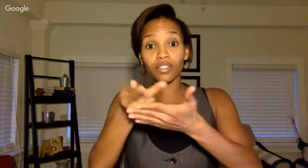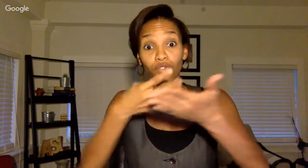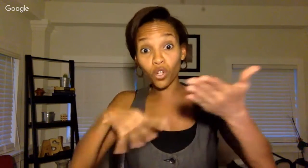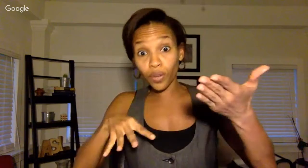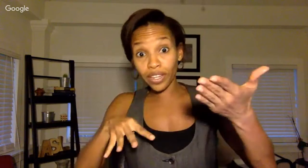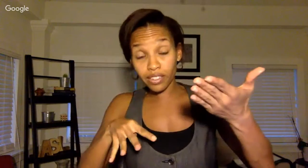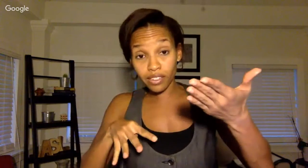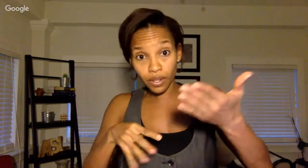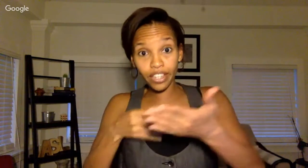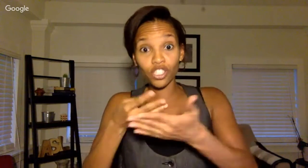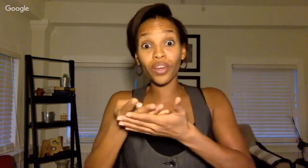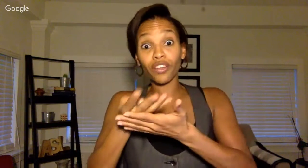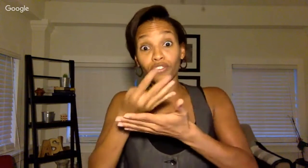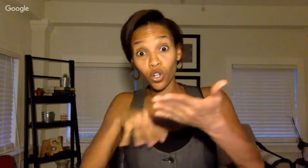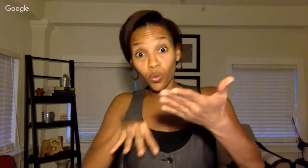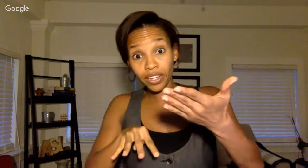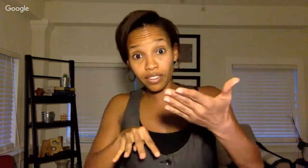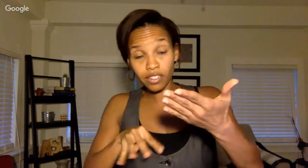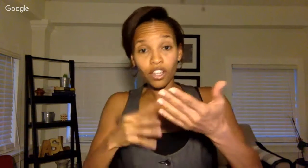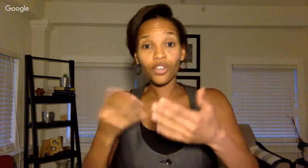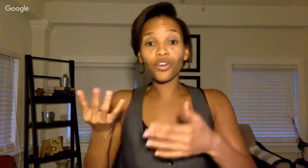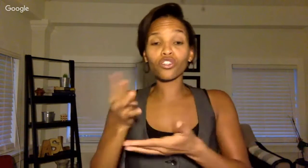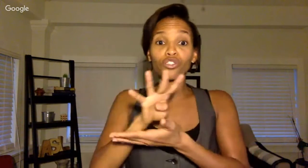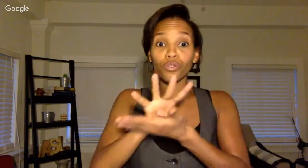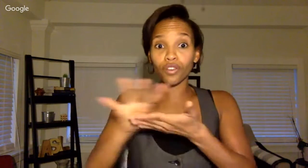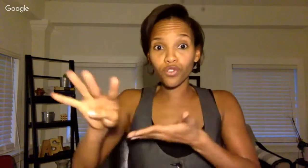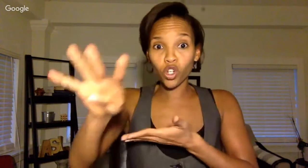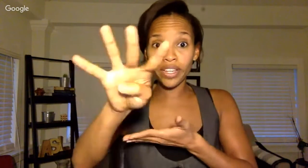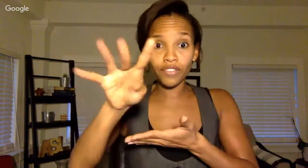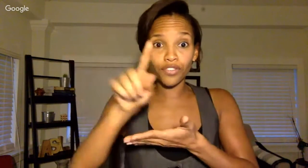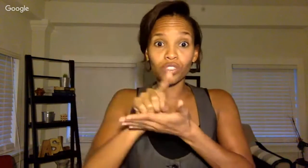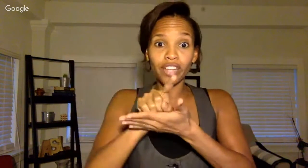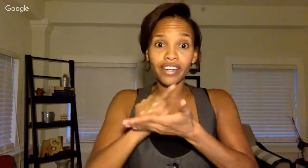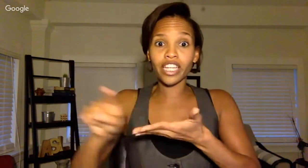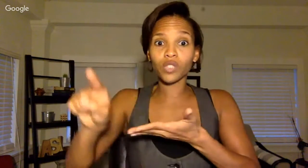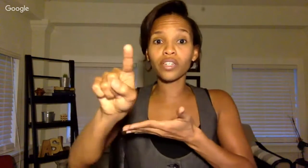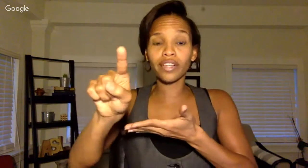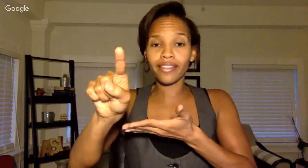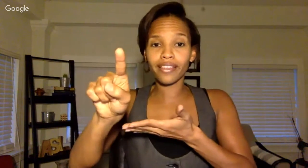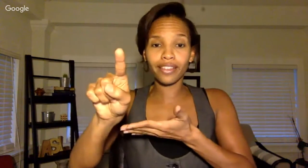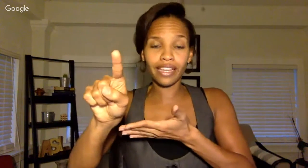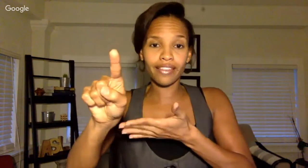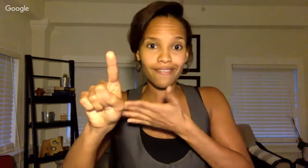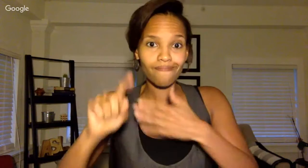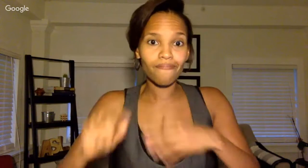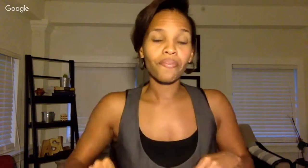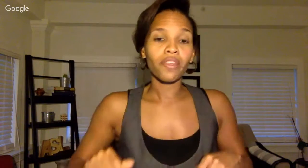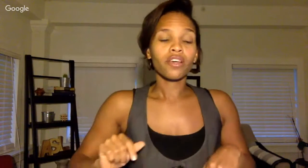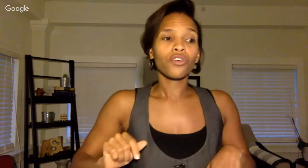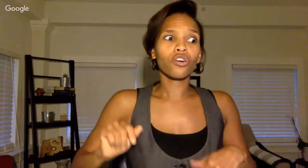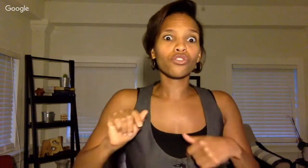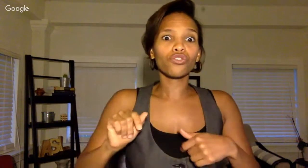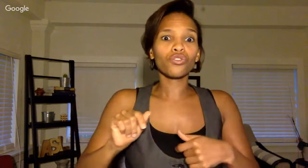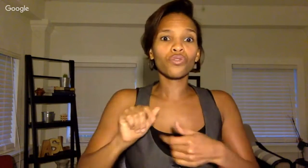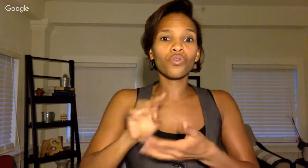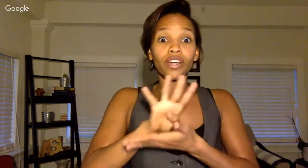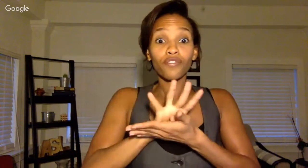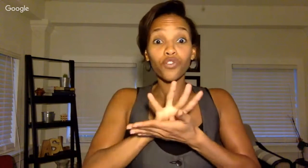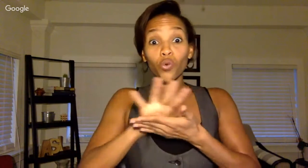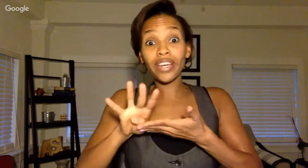4 weeks. Okay, so in 4 weeks, you could also do in 4 weeks if you sign next week like that. You could also do 4